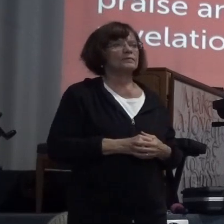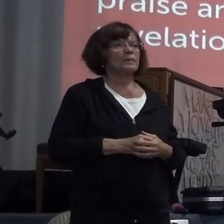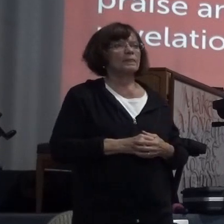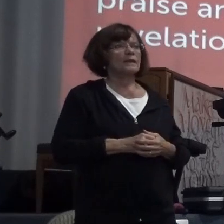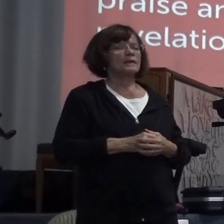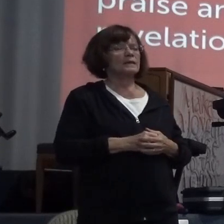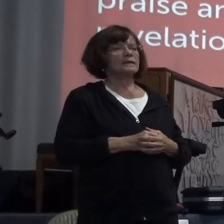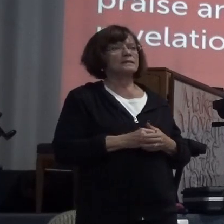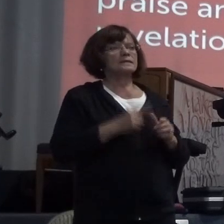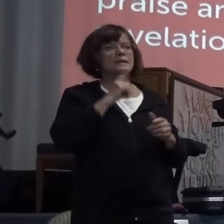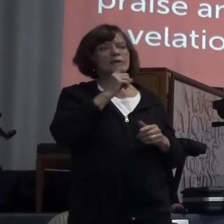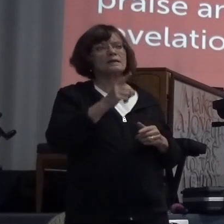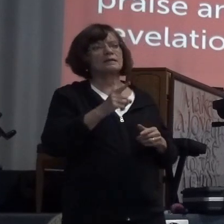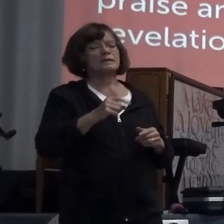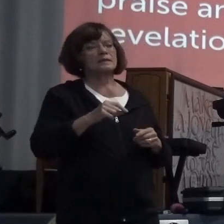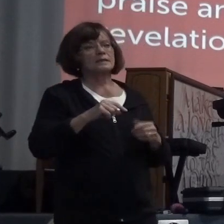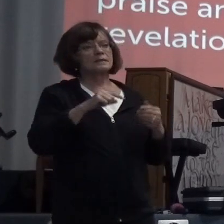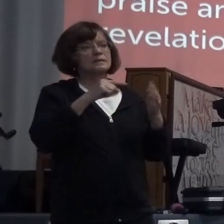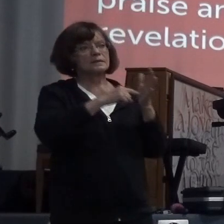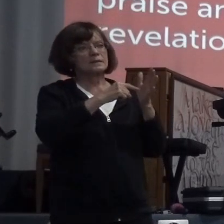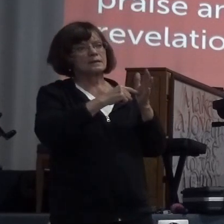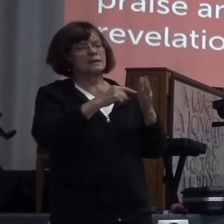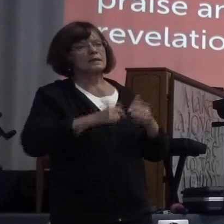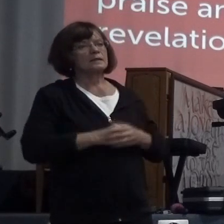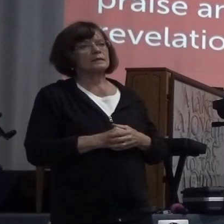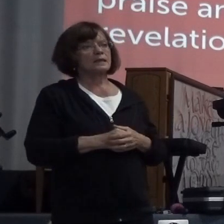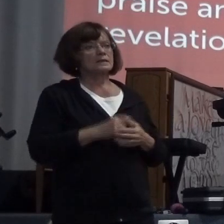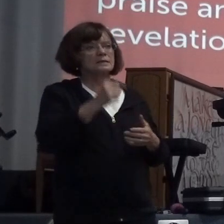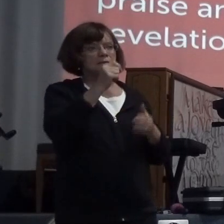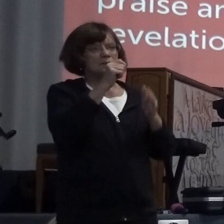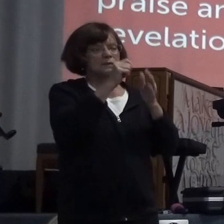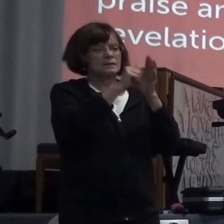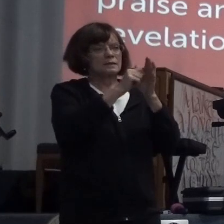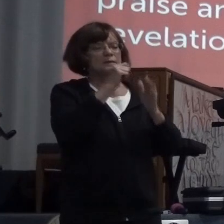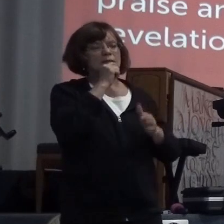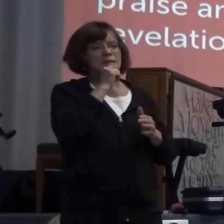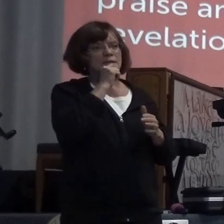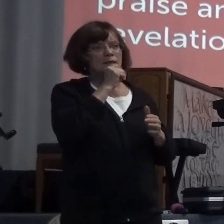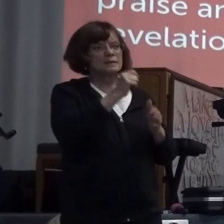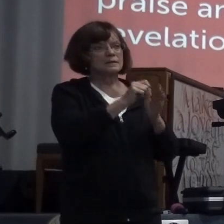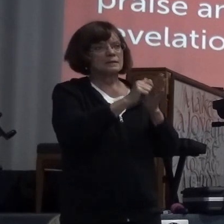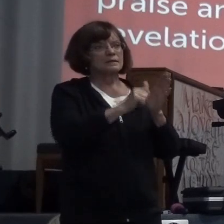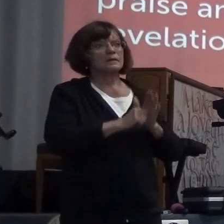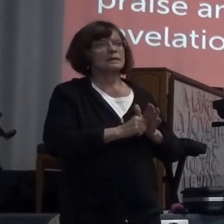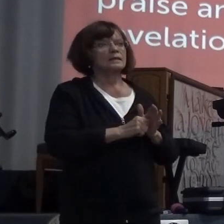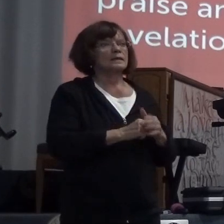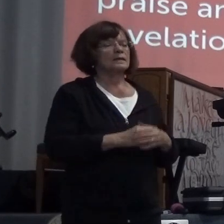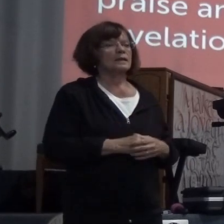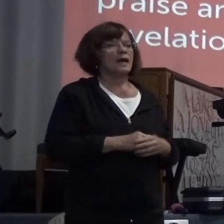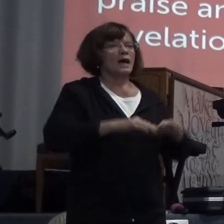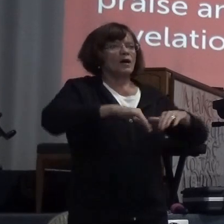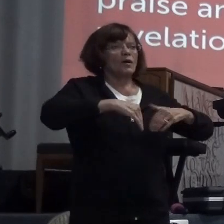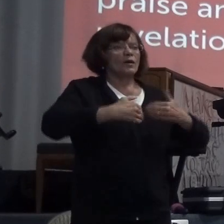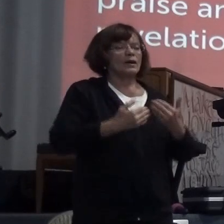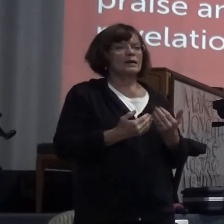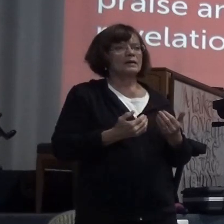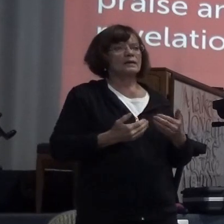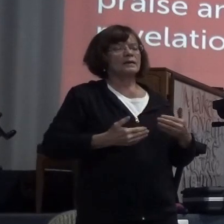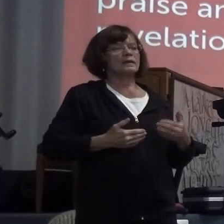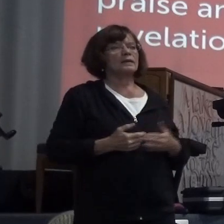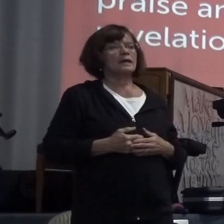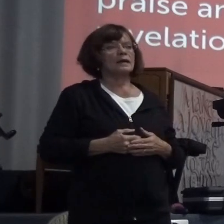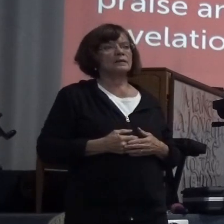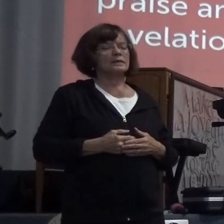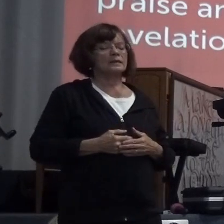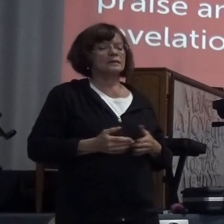these tests are there to test your faith, to see how genuine your faith is. God had a hand in this. He allowed